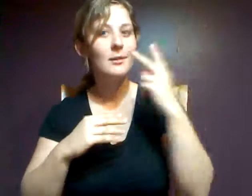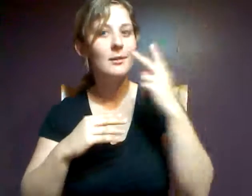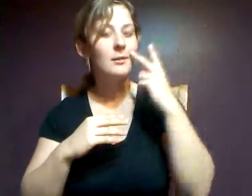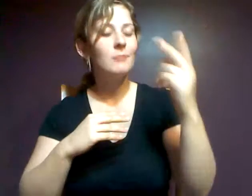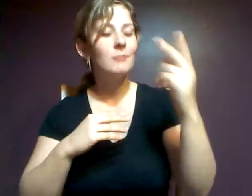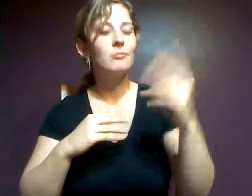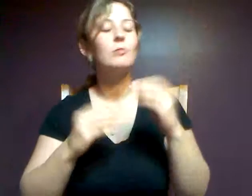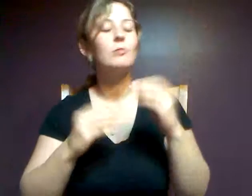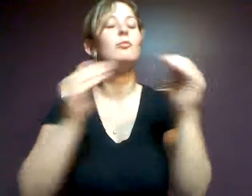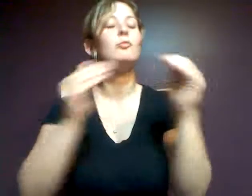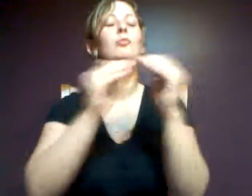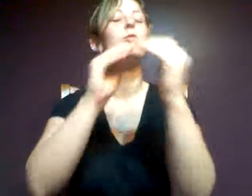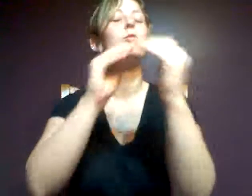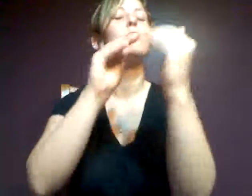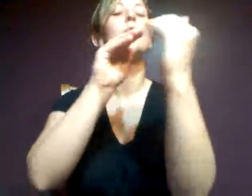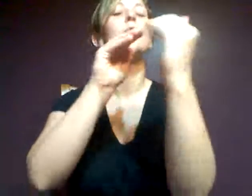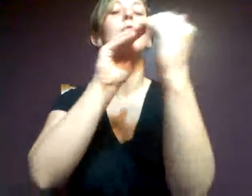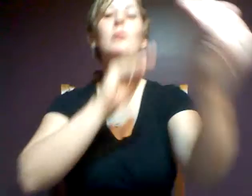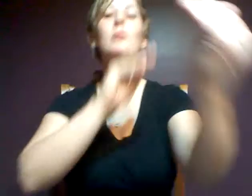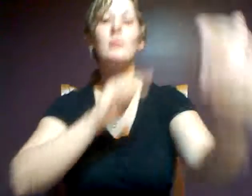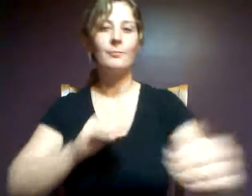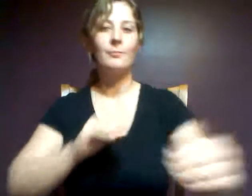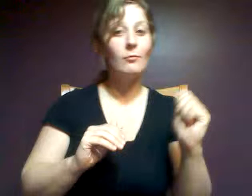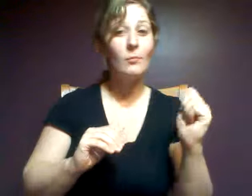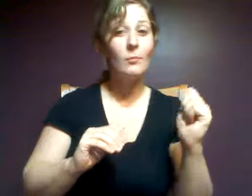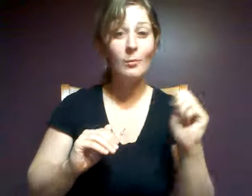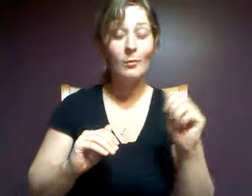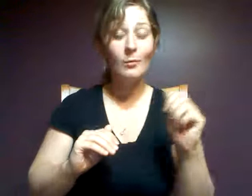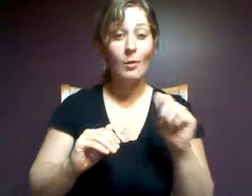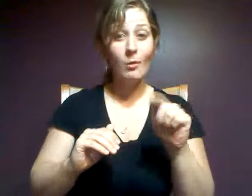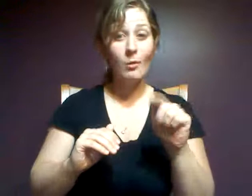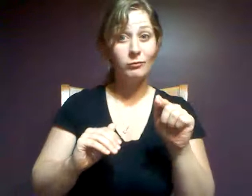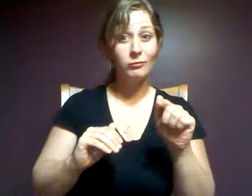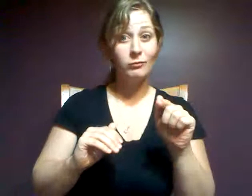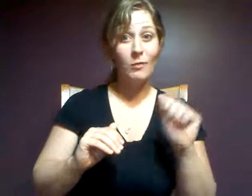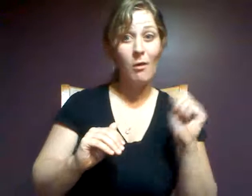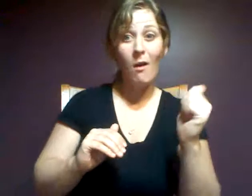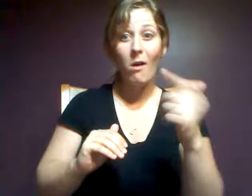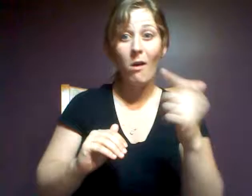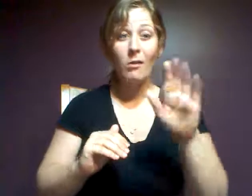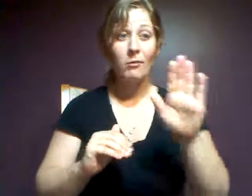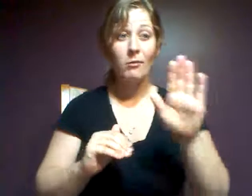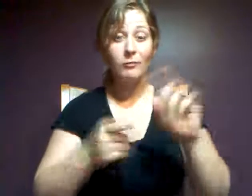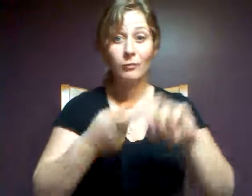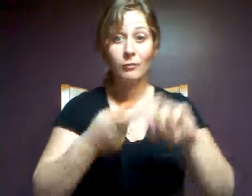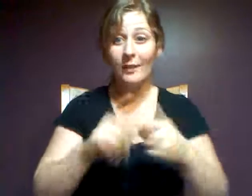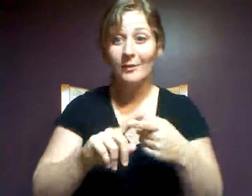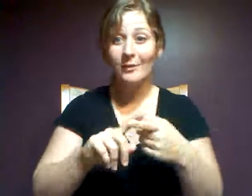beautiful. Apparently all of her friends do this, and my mum tells me that I used to do this, and it got me